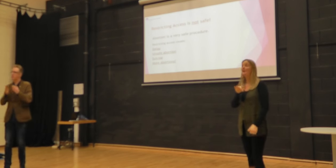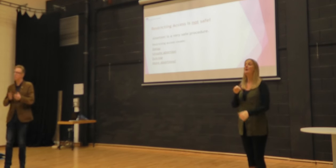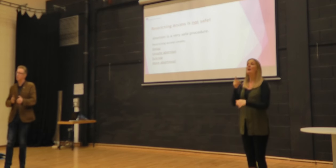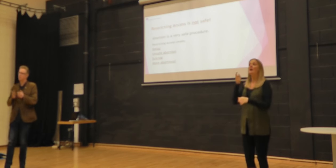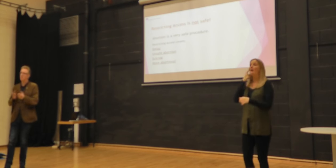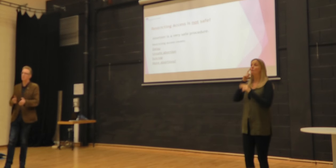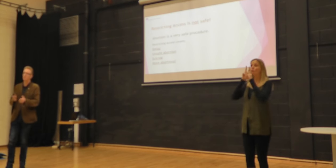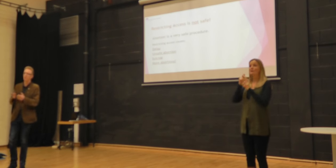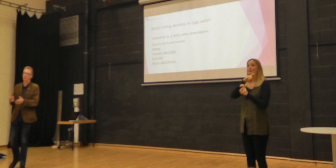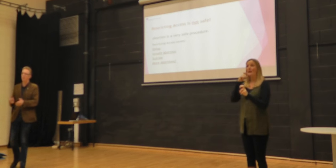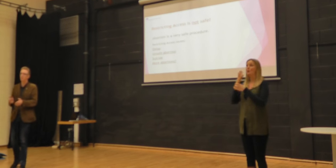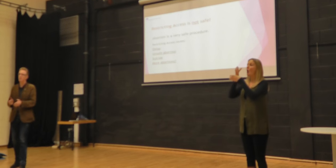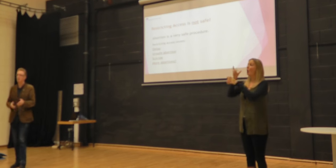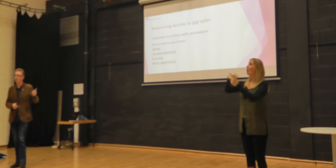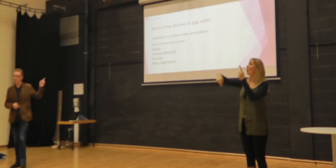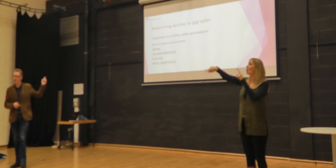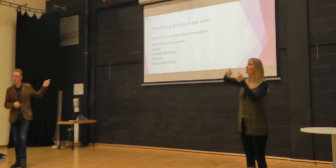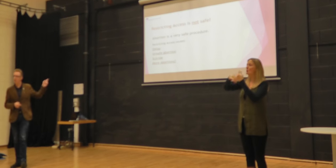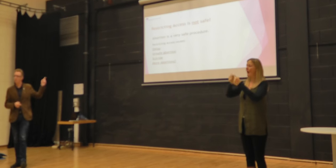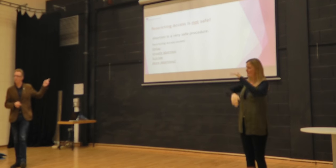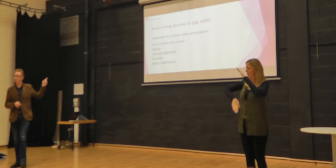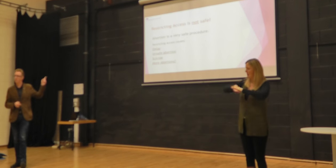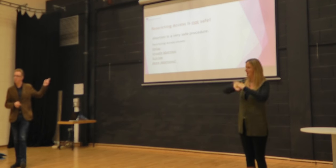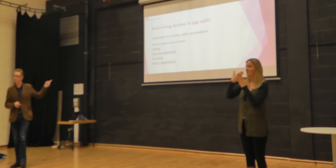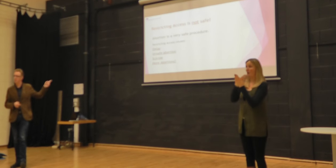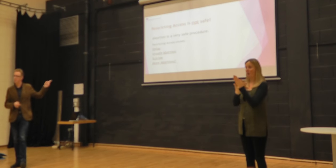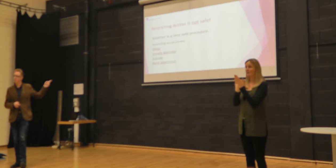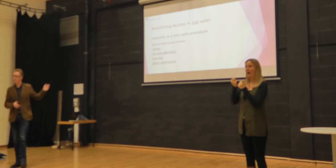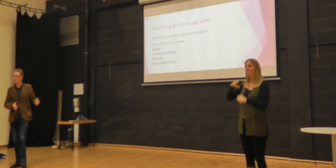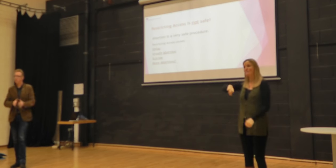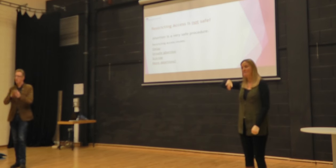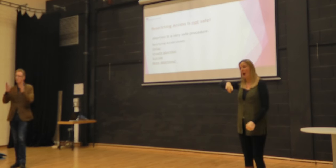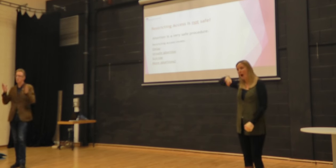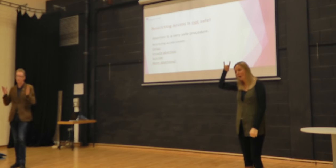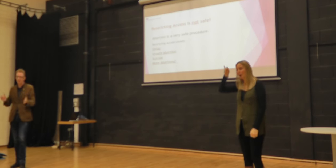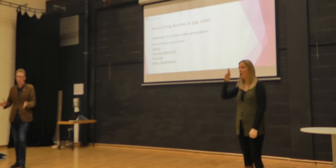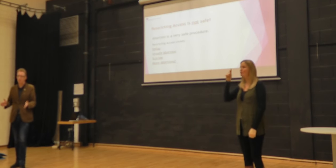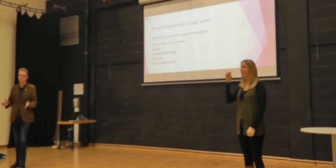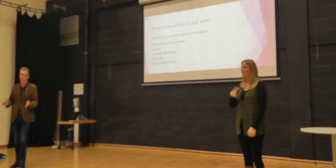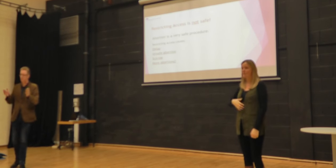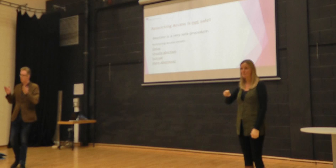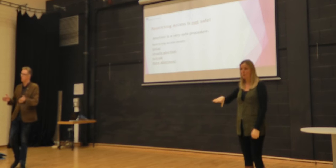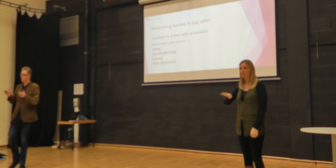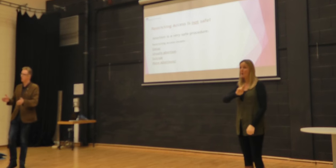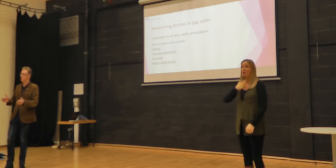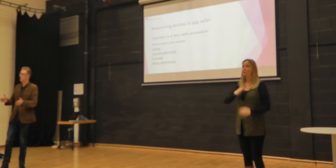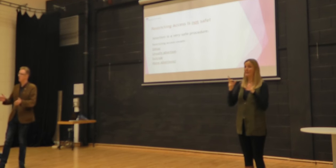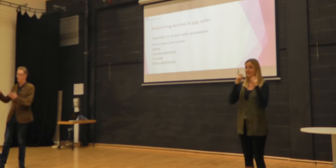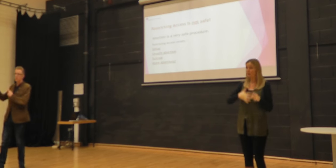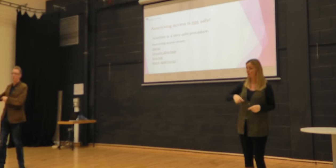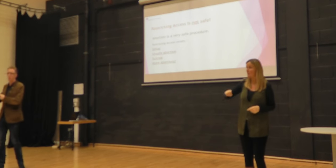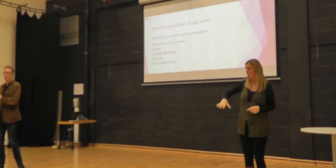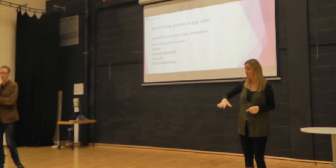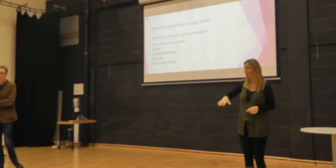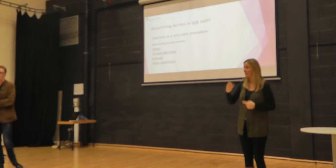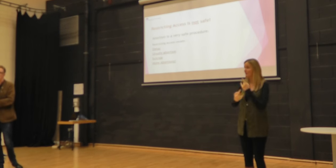countries with the most restrictive laws, you have higher rates of abortions. Not just higher rates of dangerous abortions, which you do, and